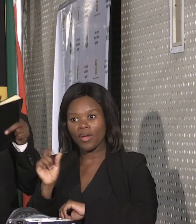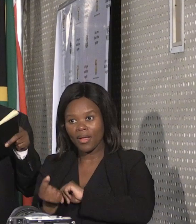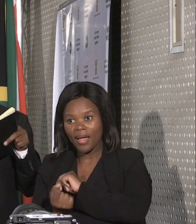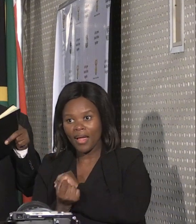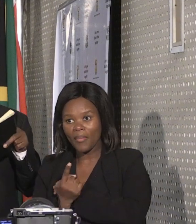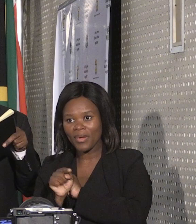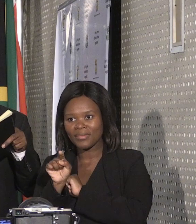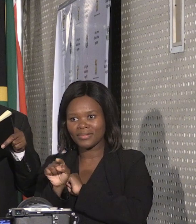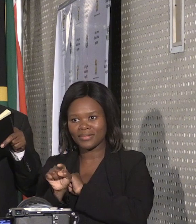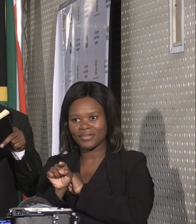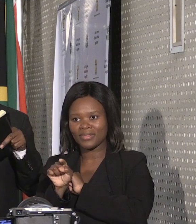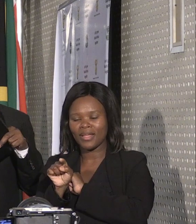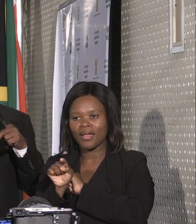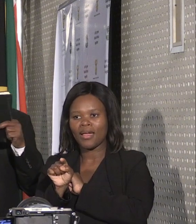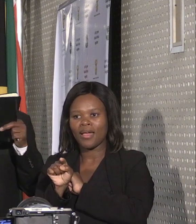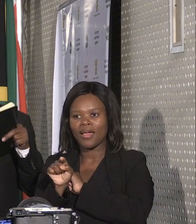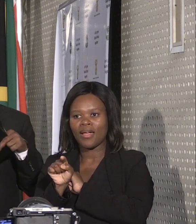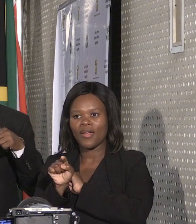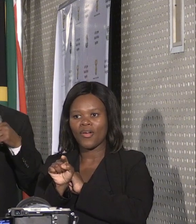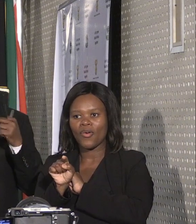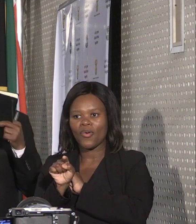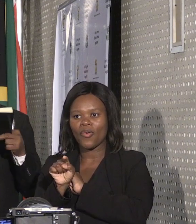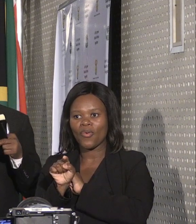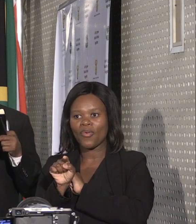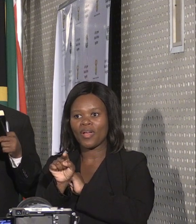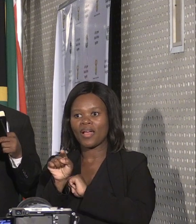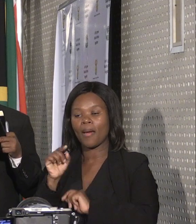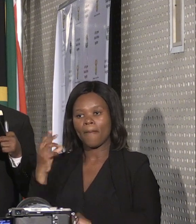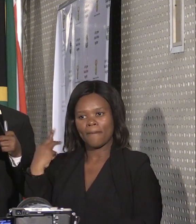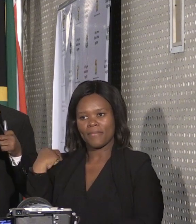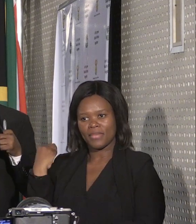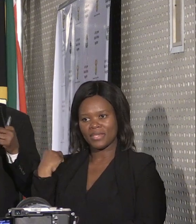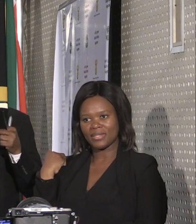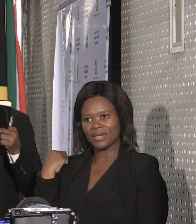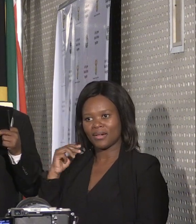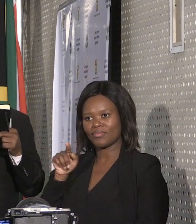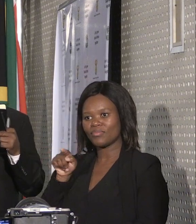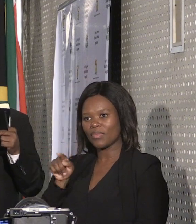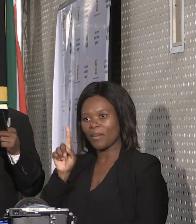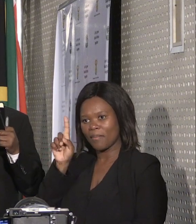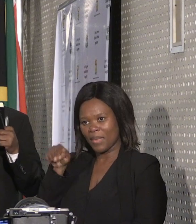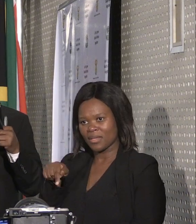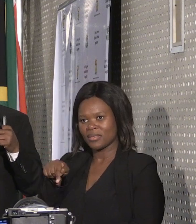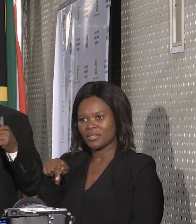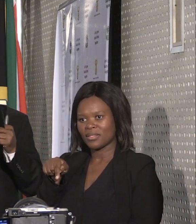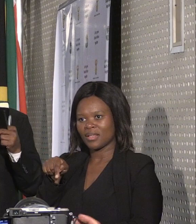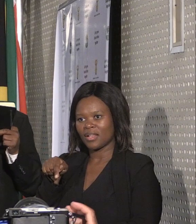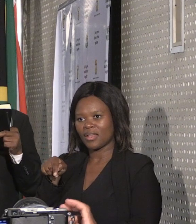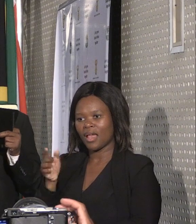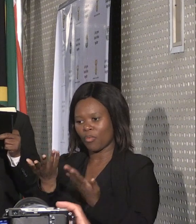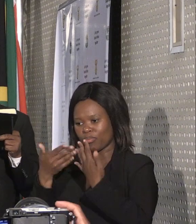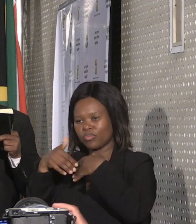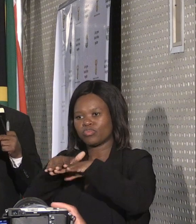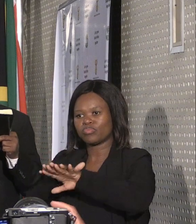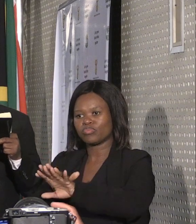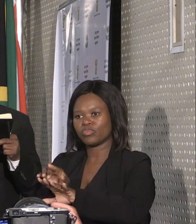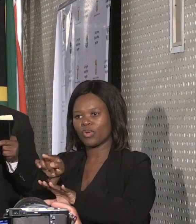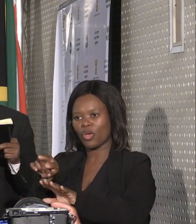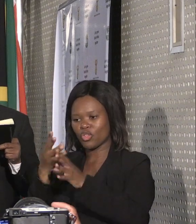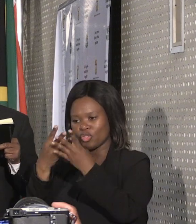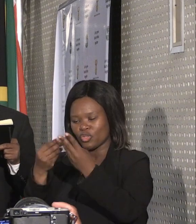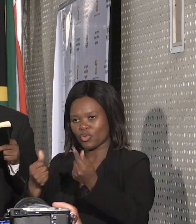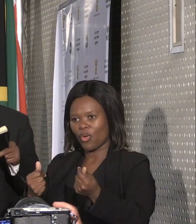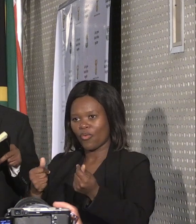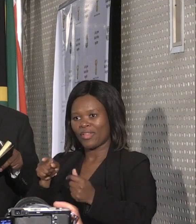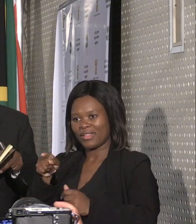a culmination of an attempt by the minister to intervene in dealing with governance challenges that are